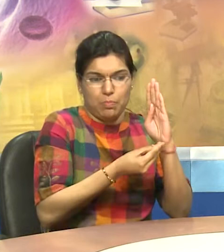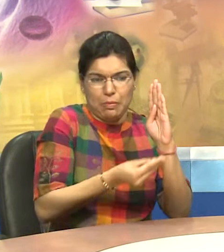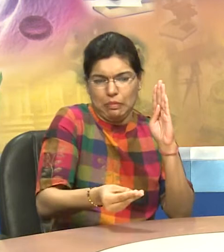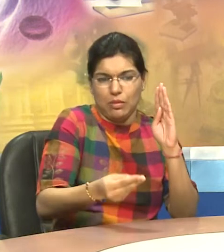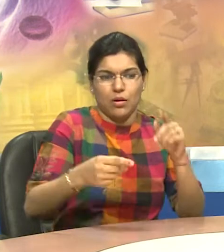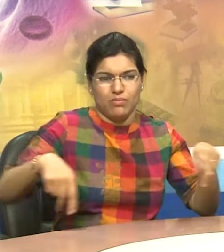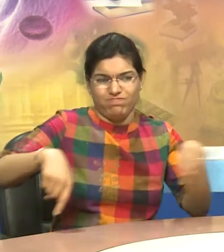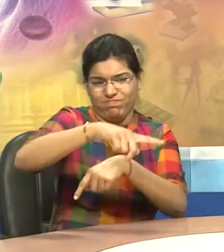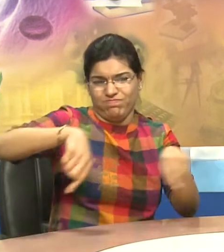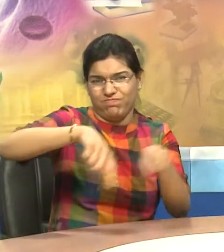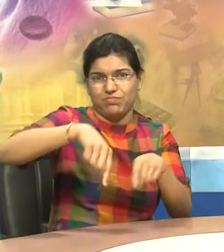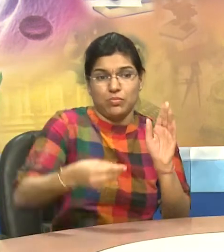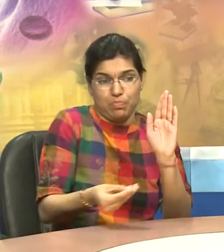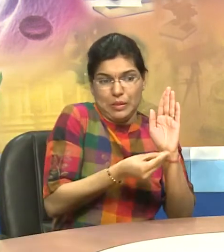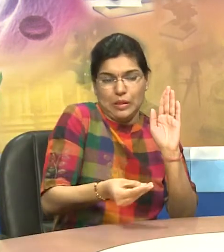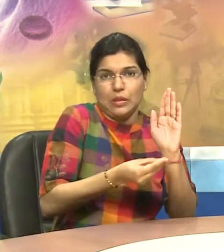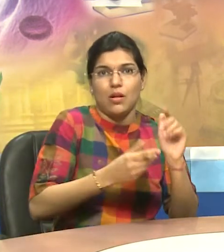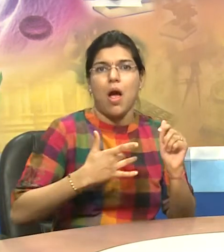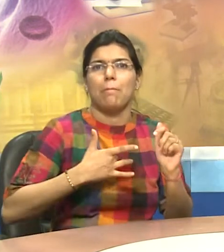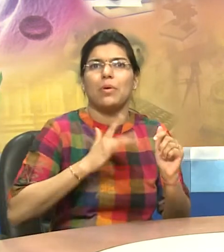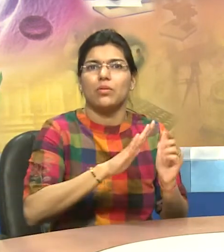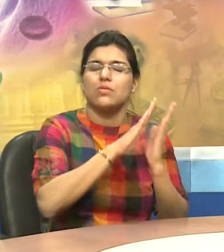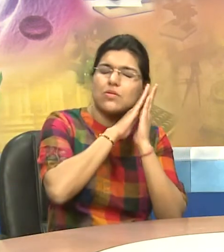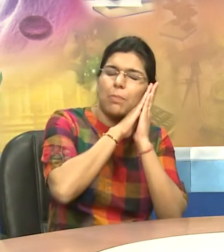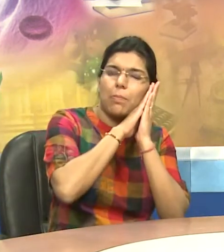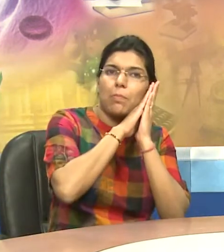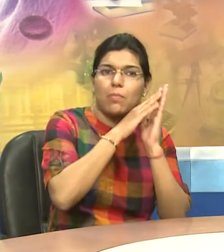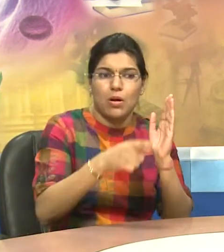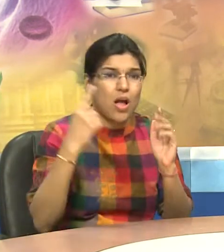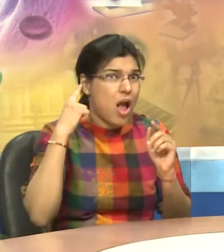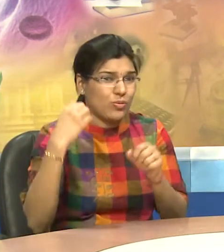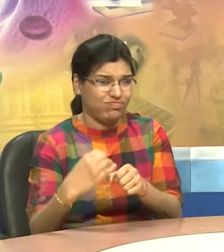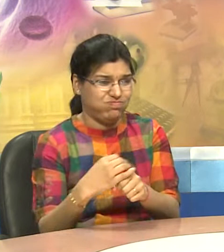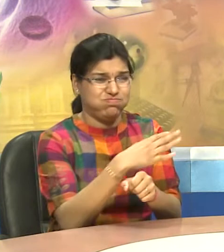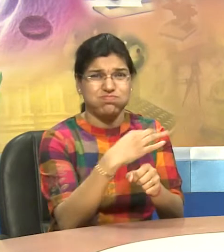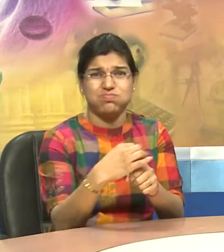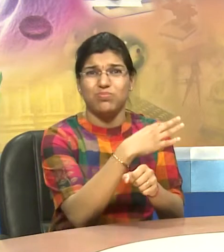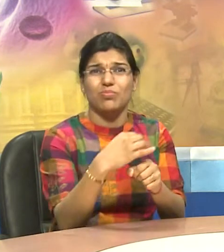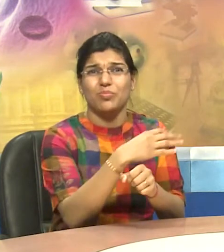he says he can sleep in any kind of noise. Any noise doesn't affect him.